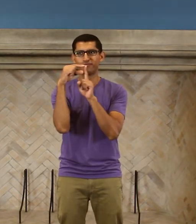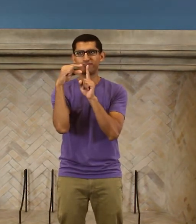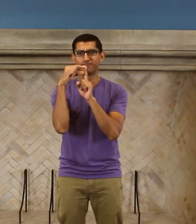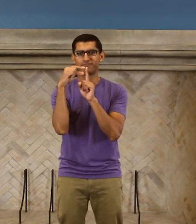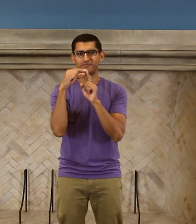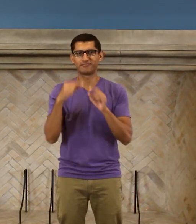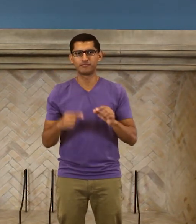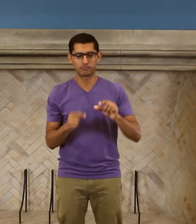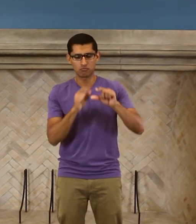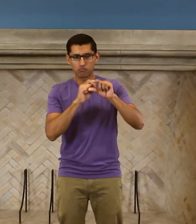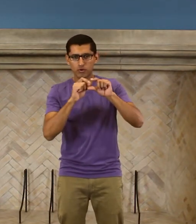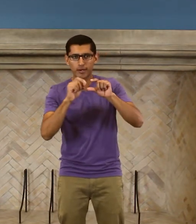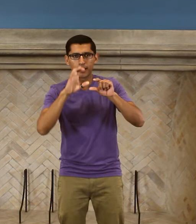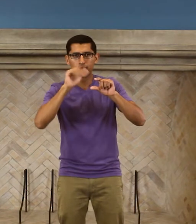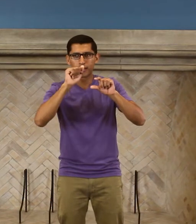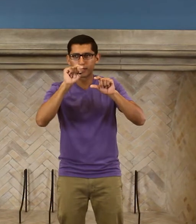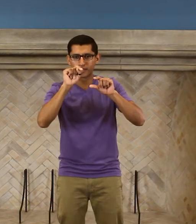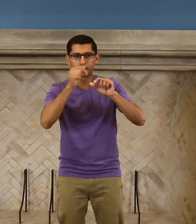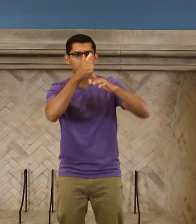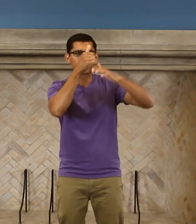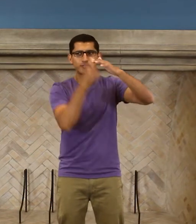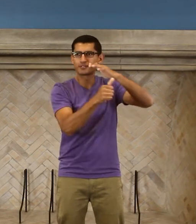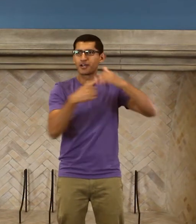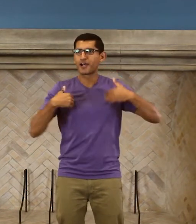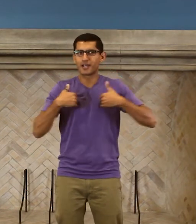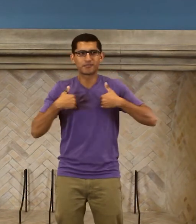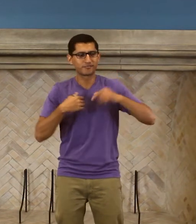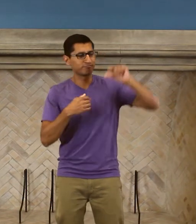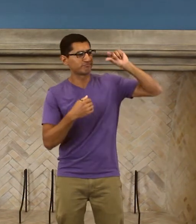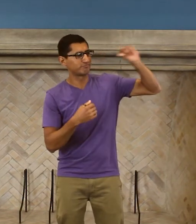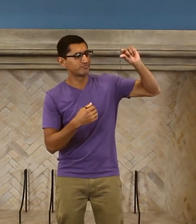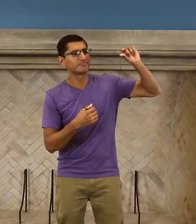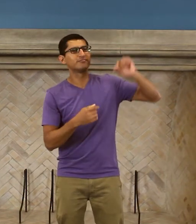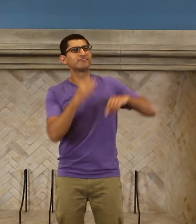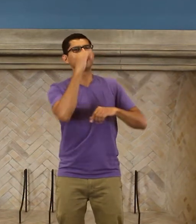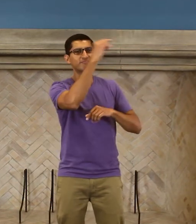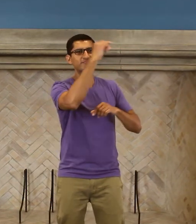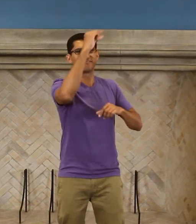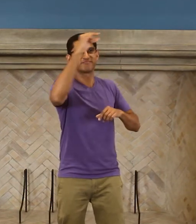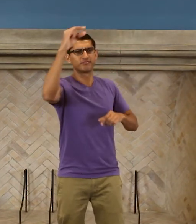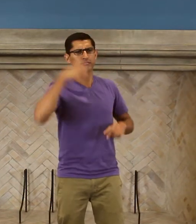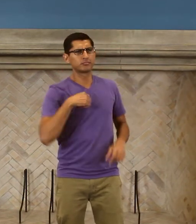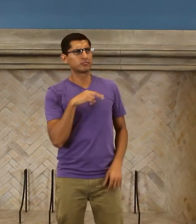Next day was time to learn words with cat written under the animal.